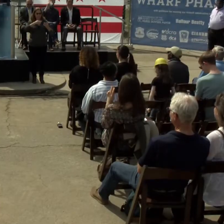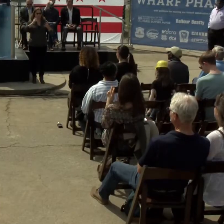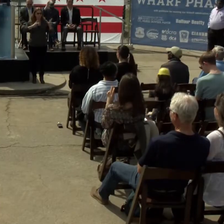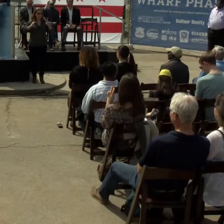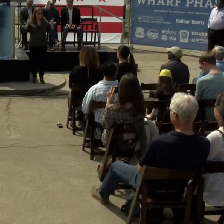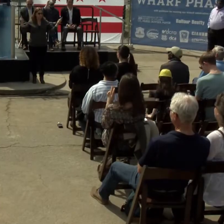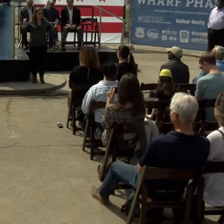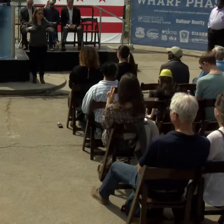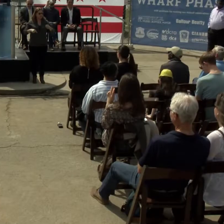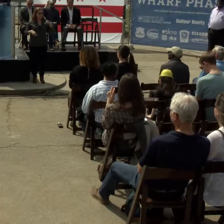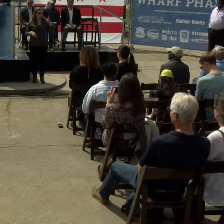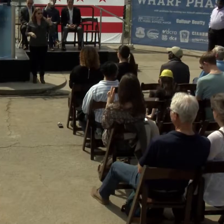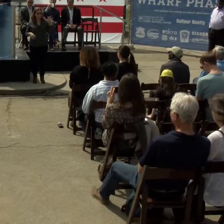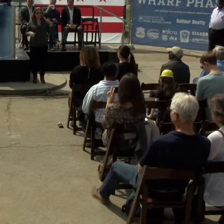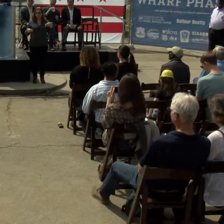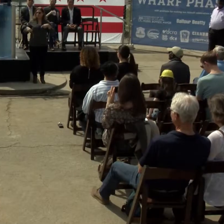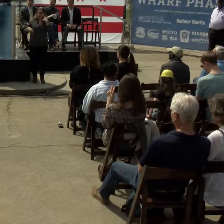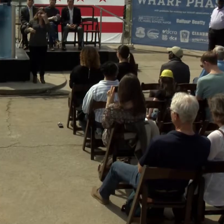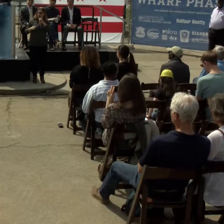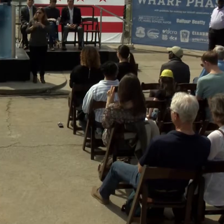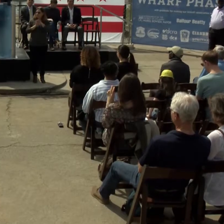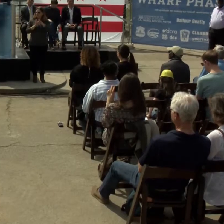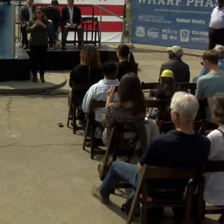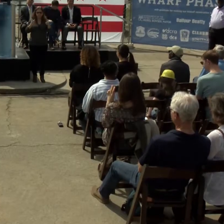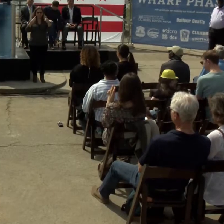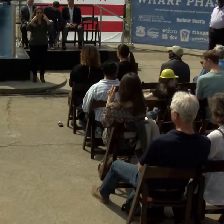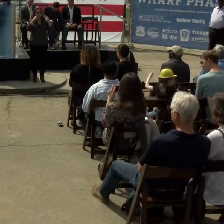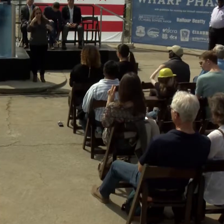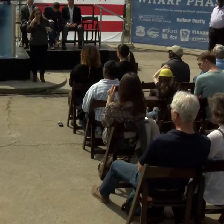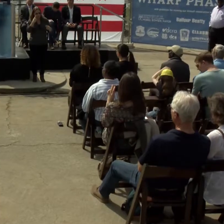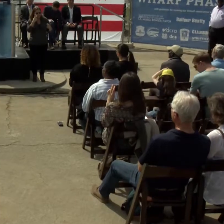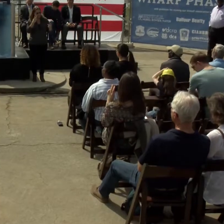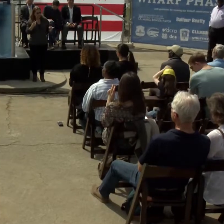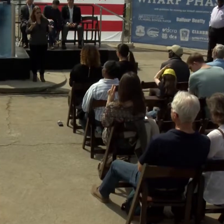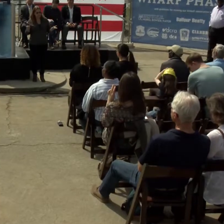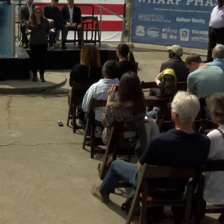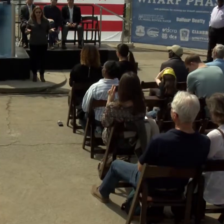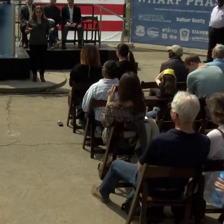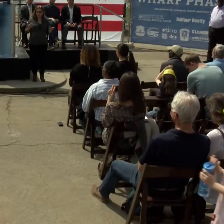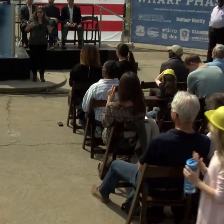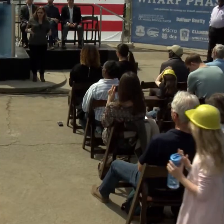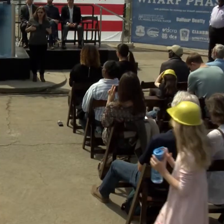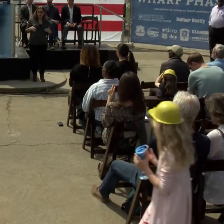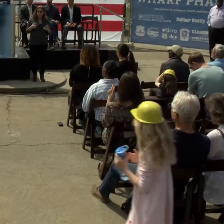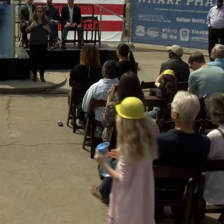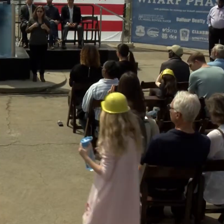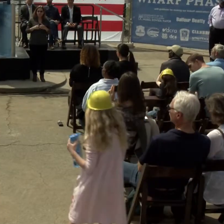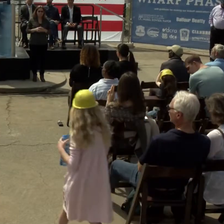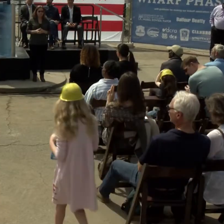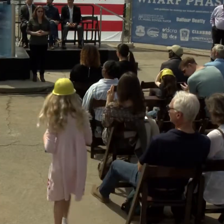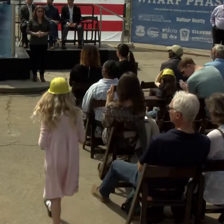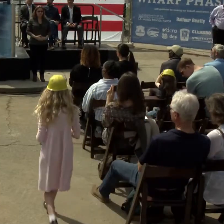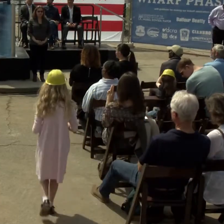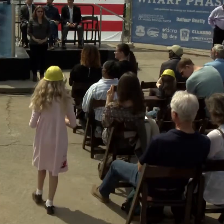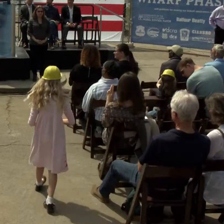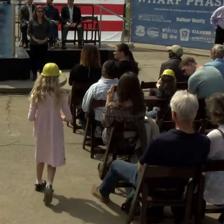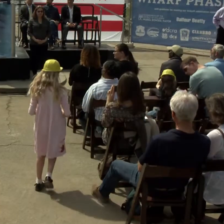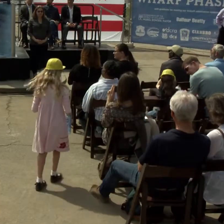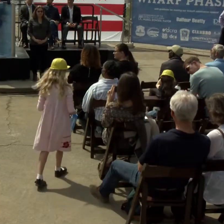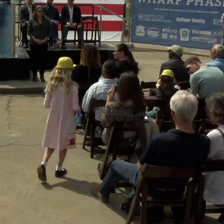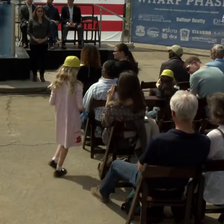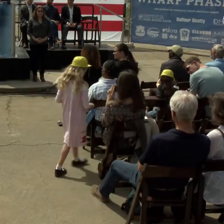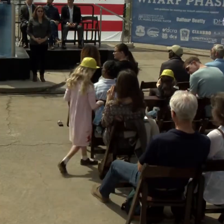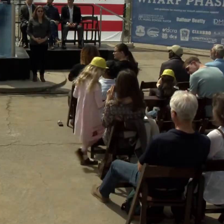And since the beginning, this partnership was committed to develop a vastly underused waterfront